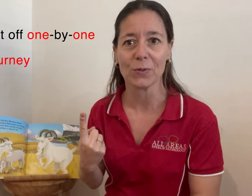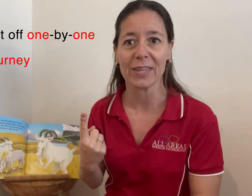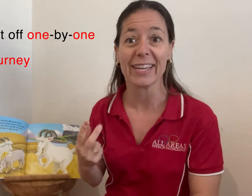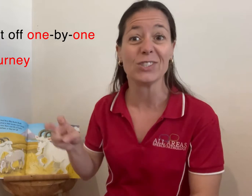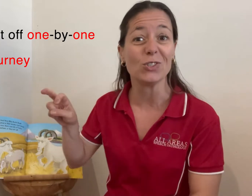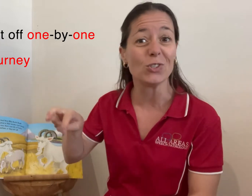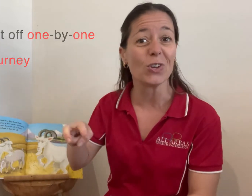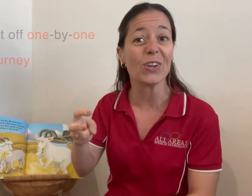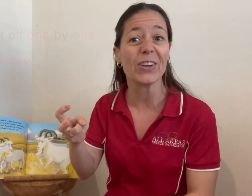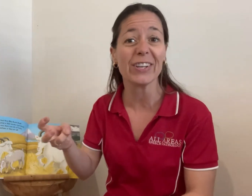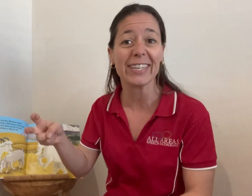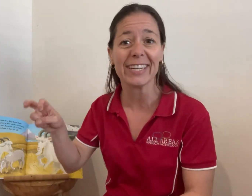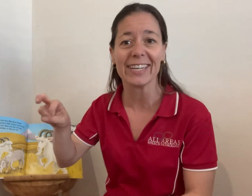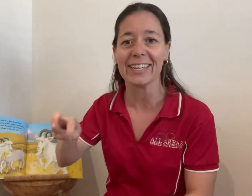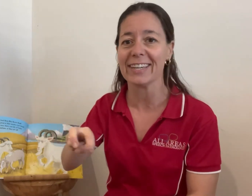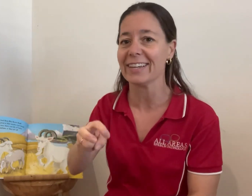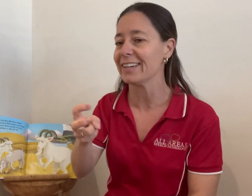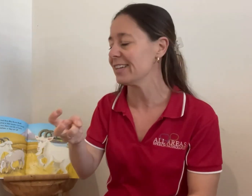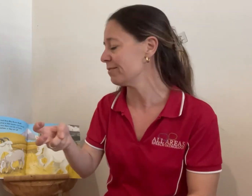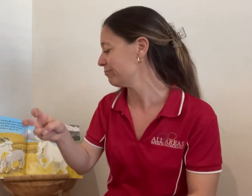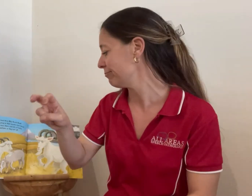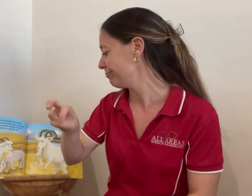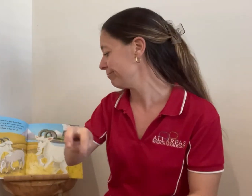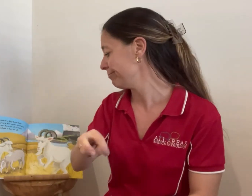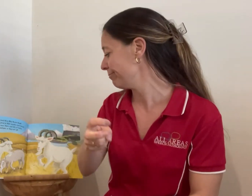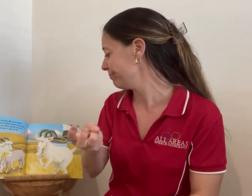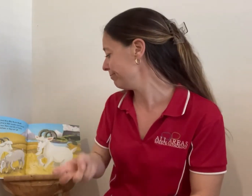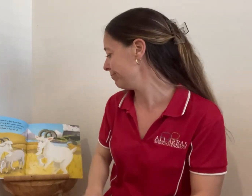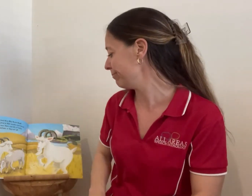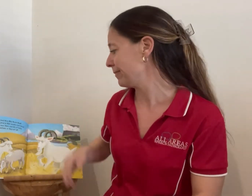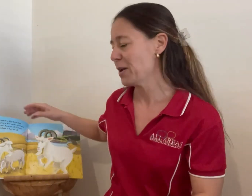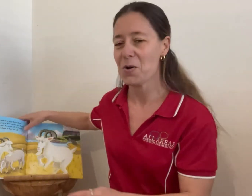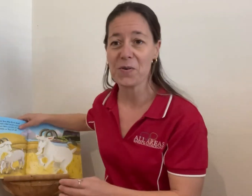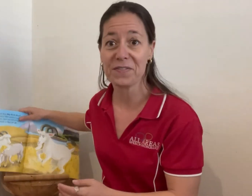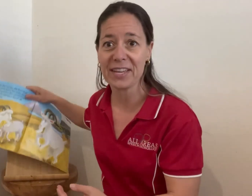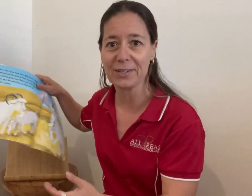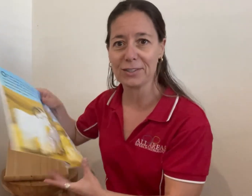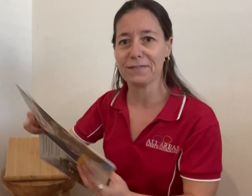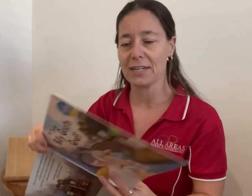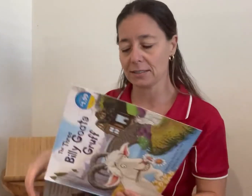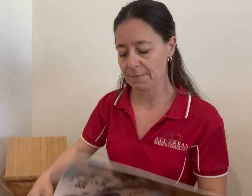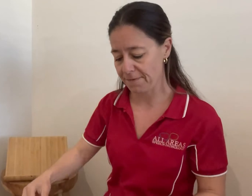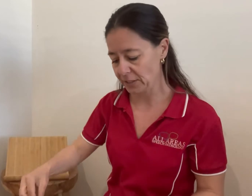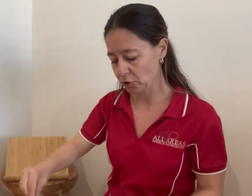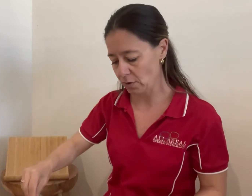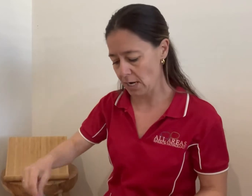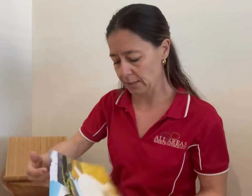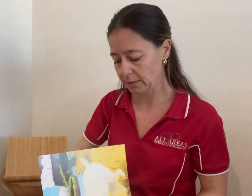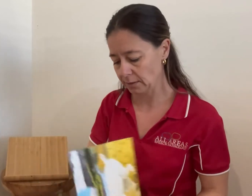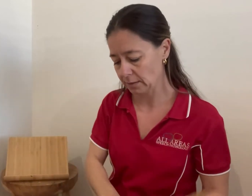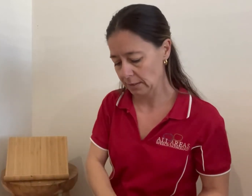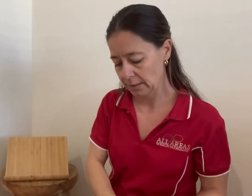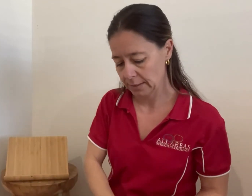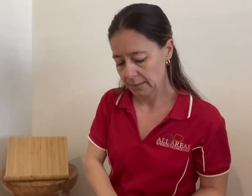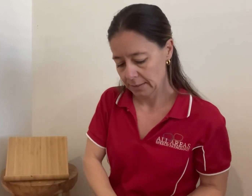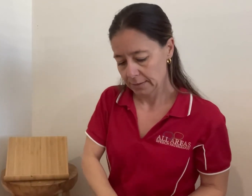their journey. Off they go to find some fresh grass.